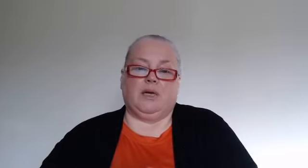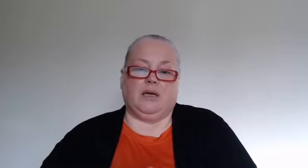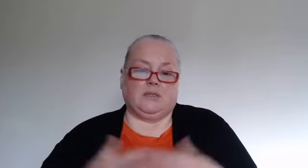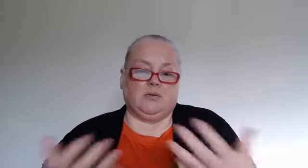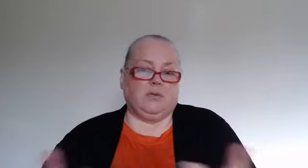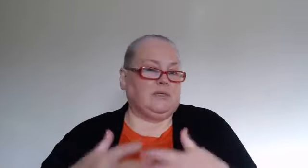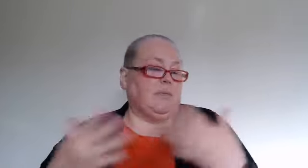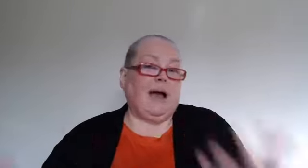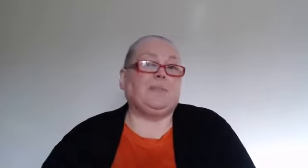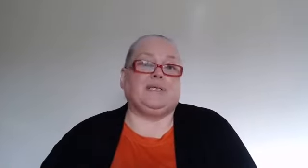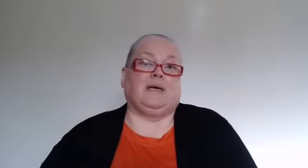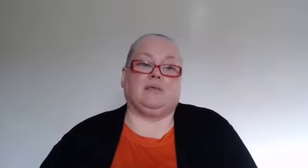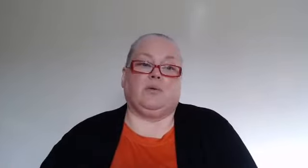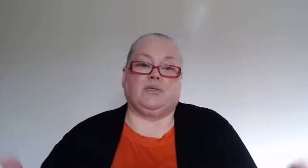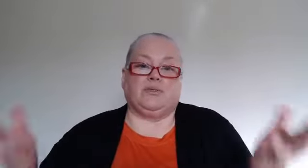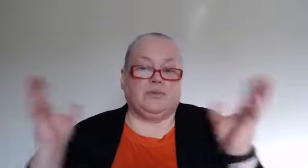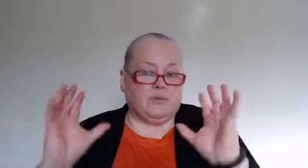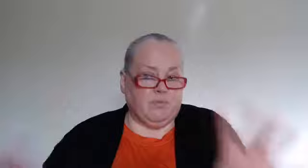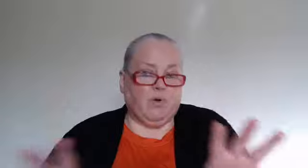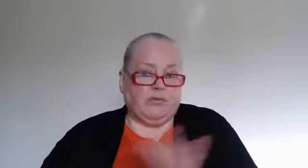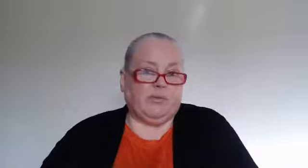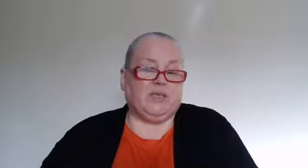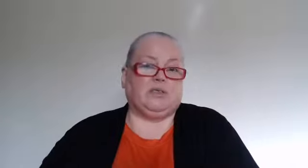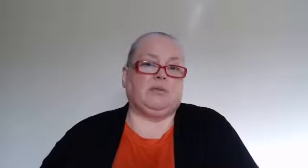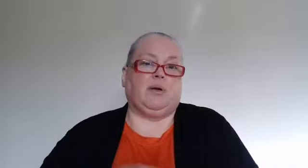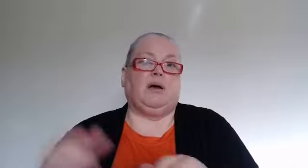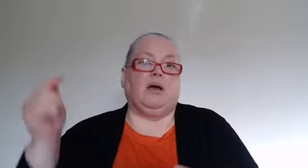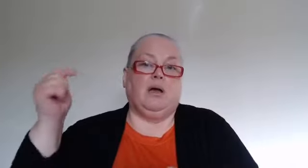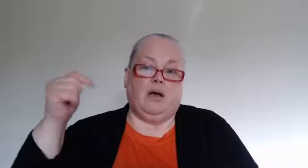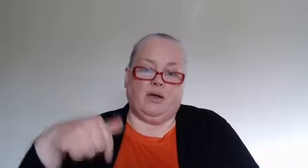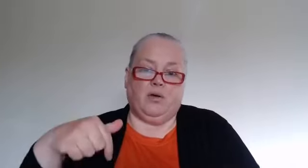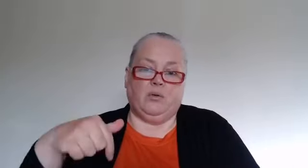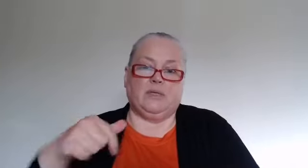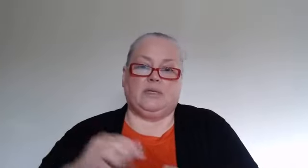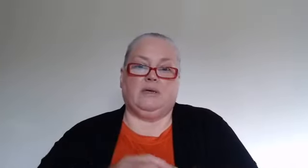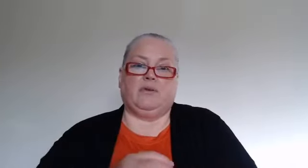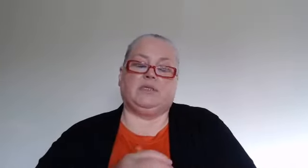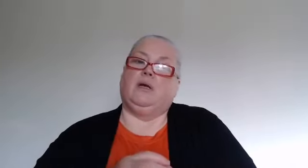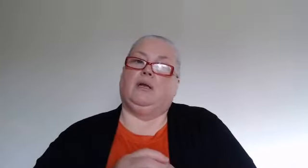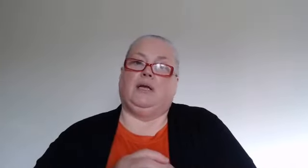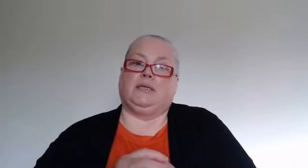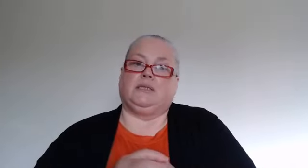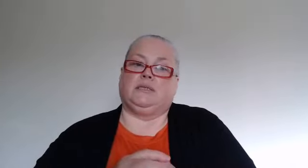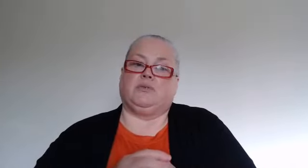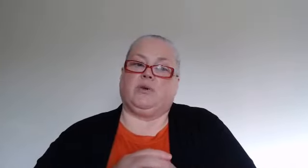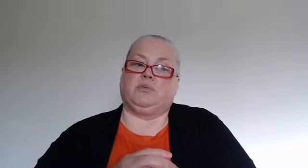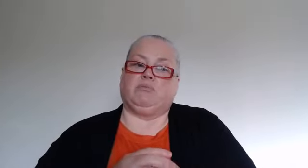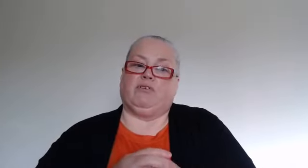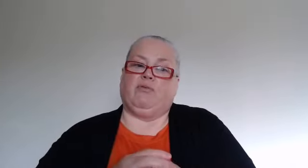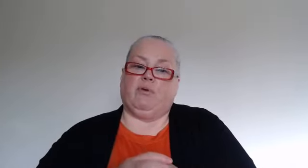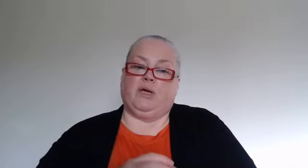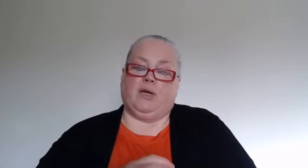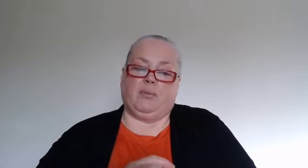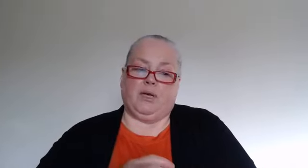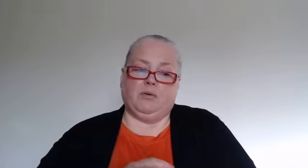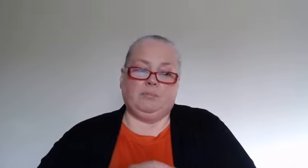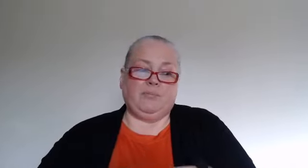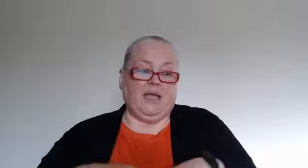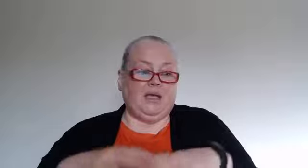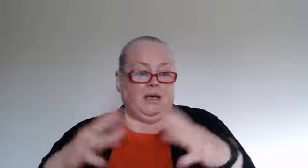As always, I'm happy to answer questions. There's more information in the blog. I always leave it linked in the description below.